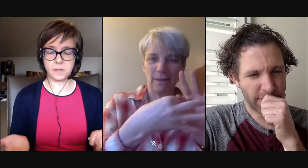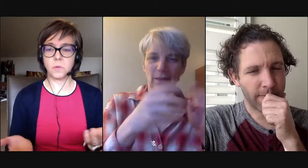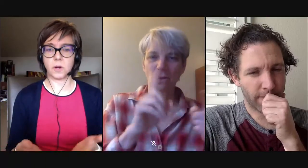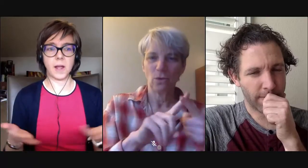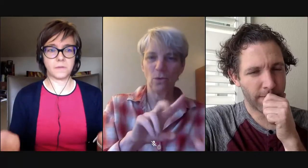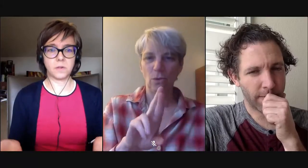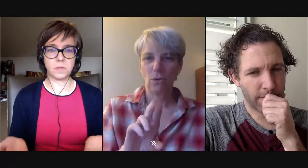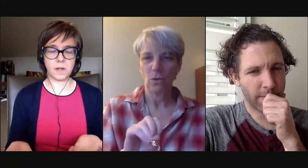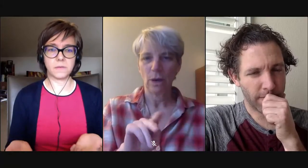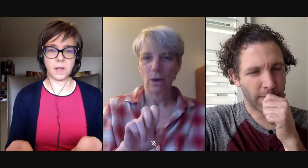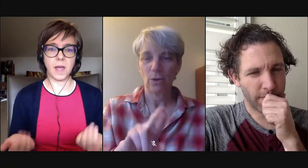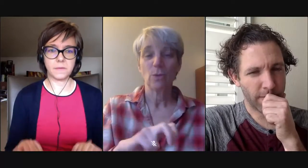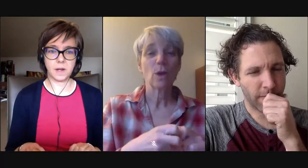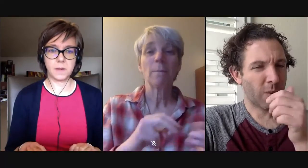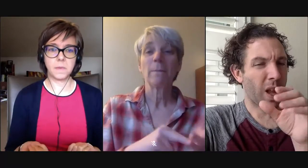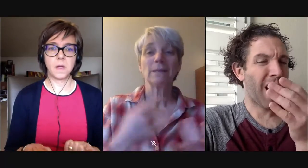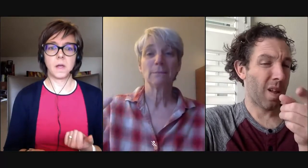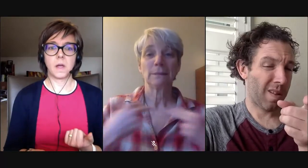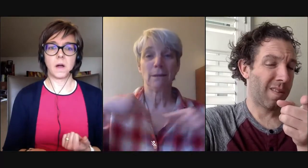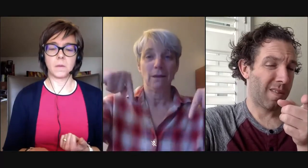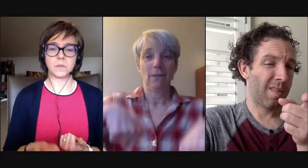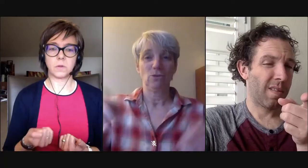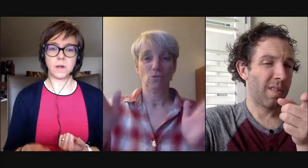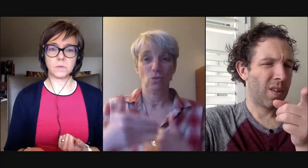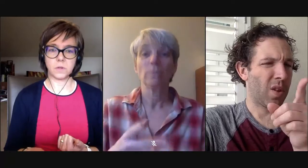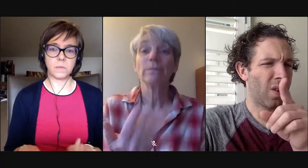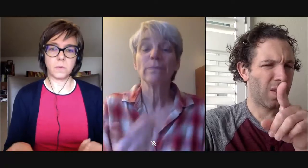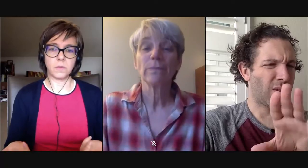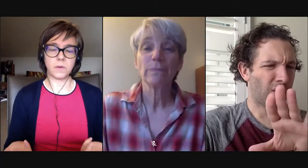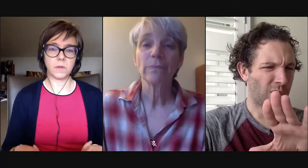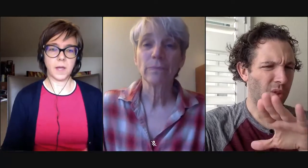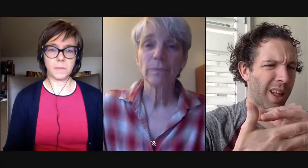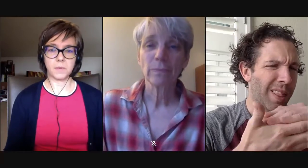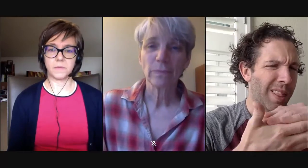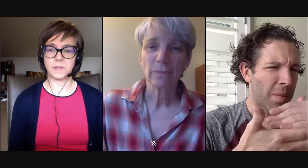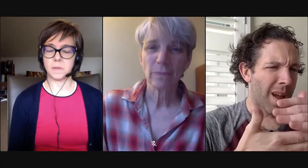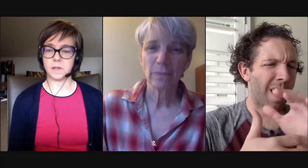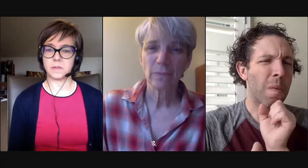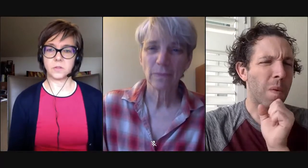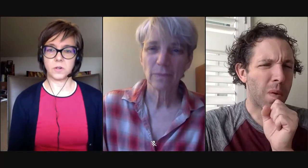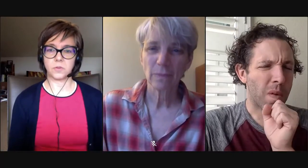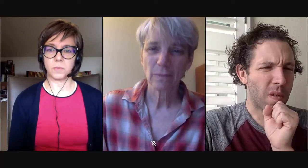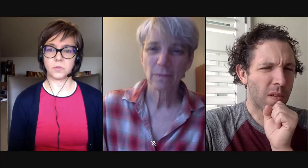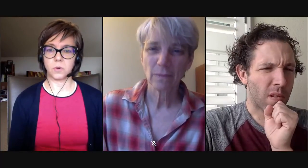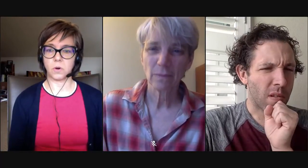we're going to have to do this kind of thing ahead of time. So Lynette was on, but we only really had about 15 minutes to try to troubleshoot her